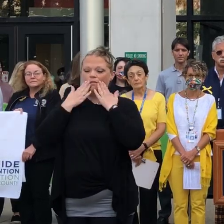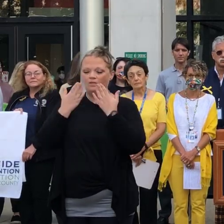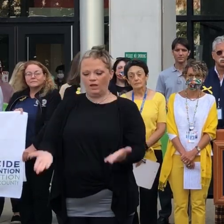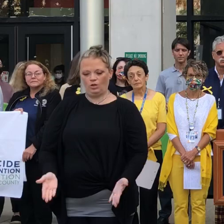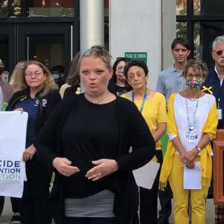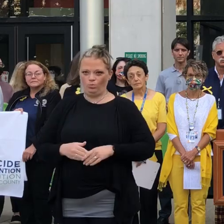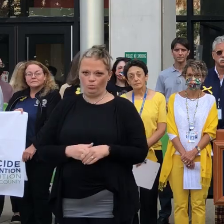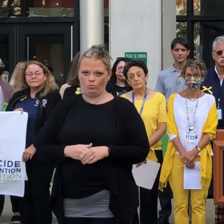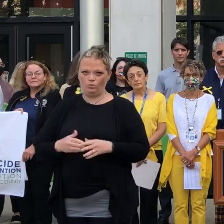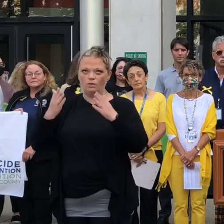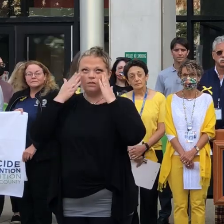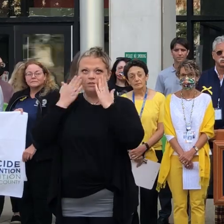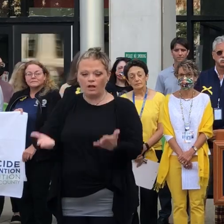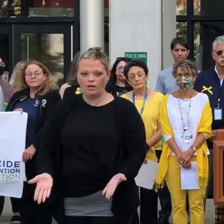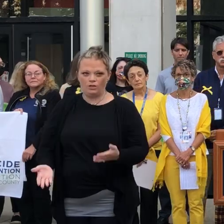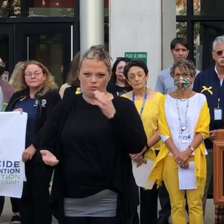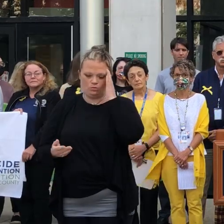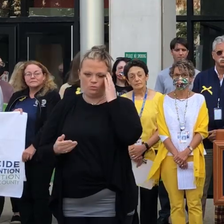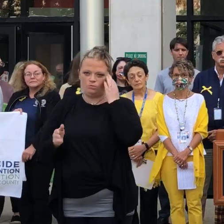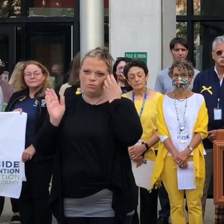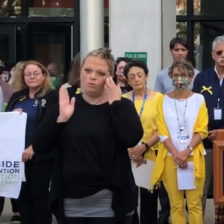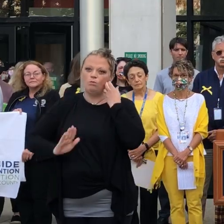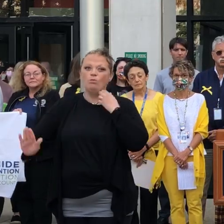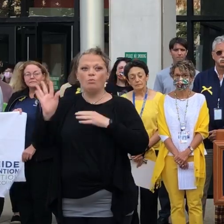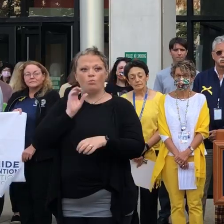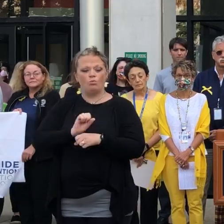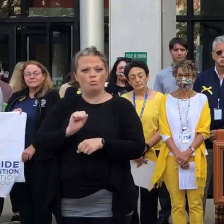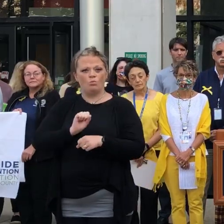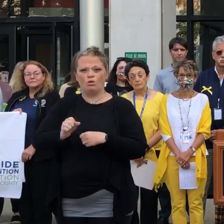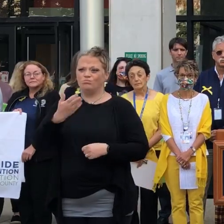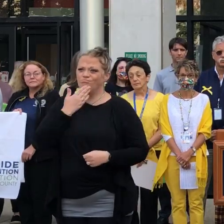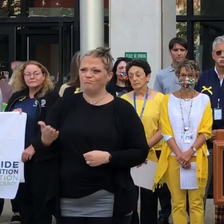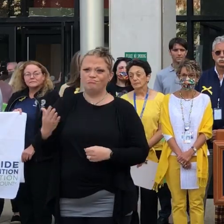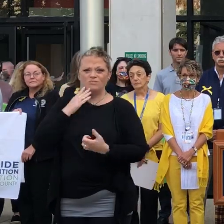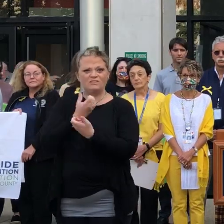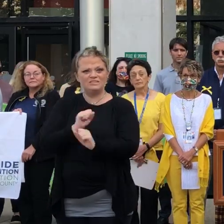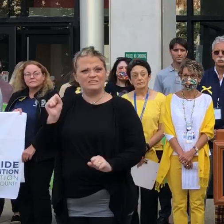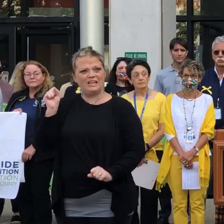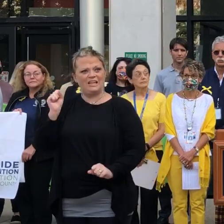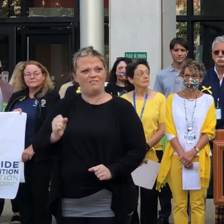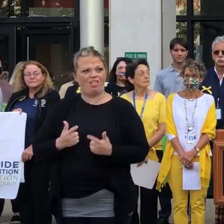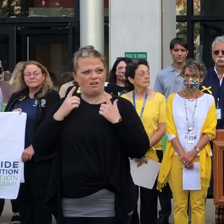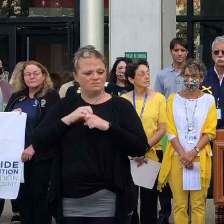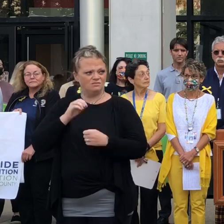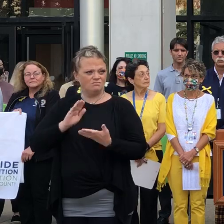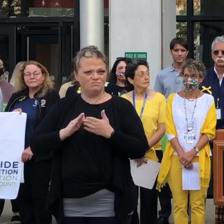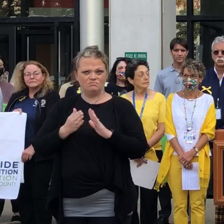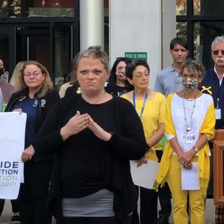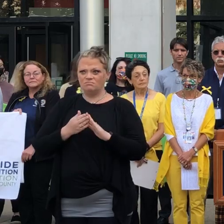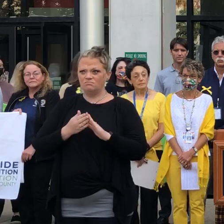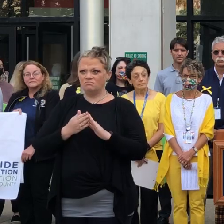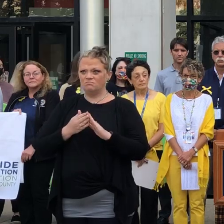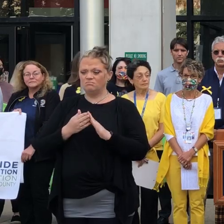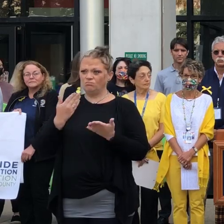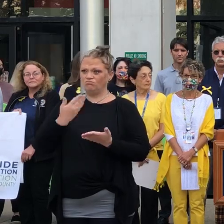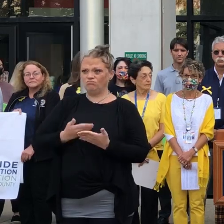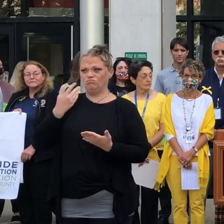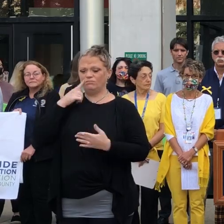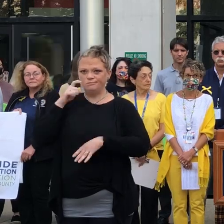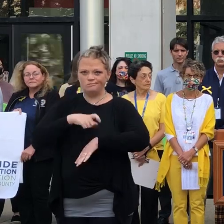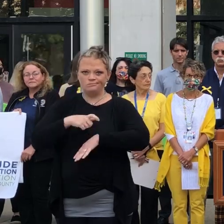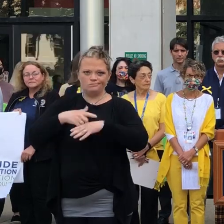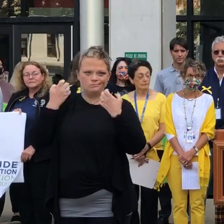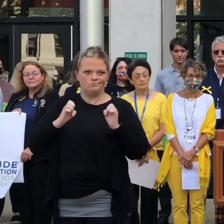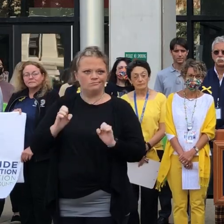you. Thank you. Your good work has saved lives in our community, and that is a testament to the time and effort that